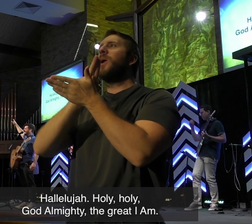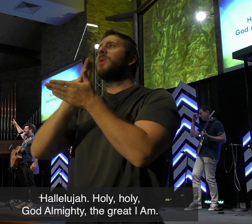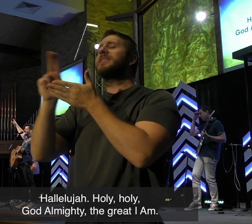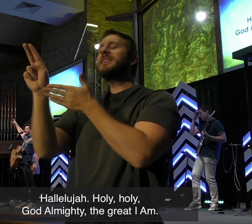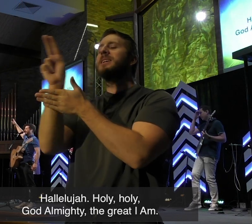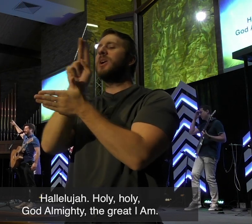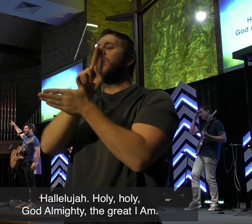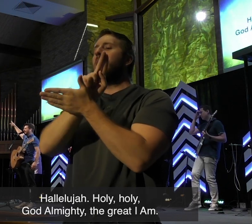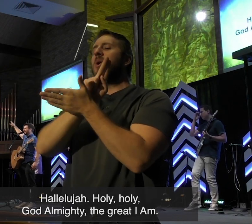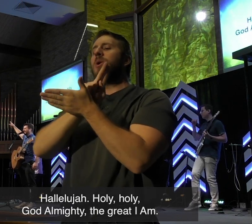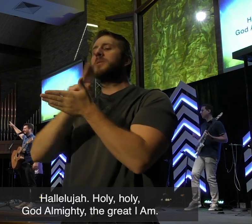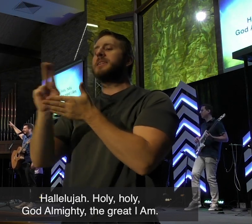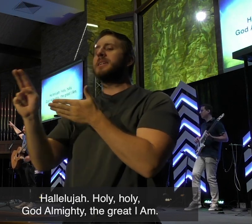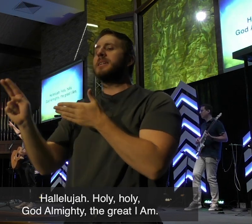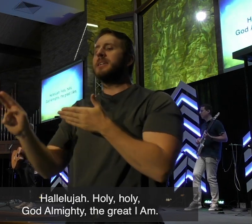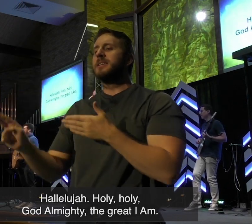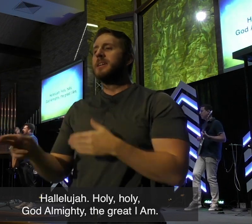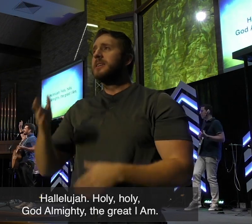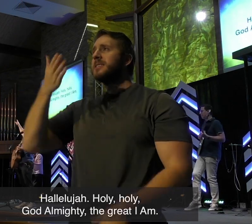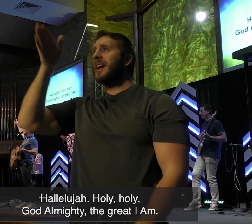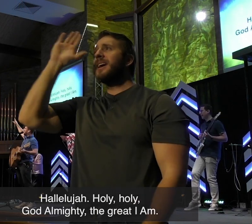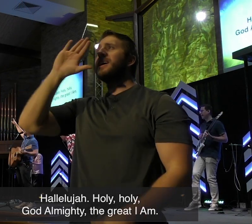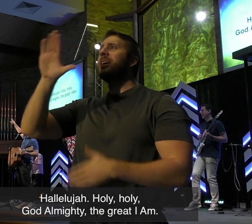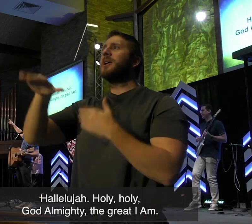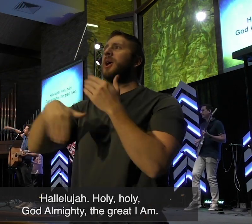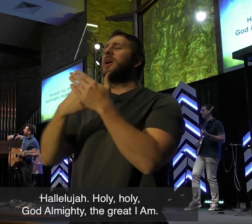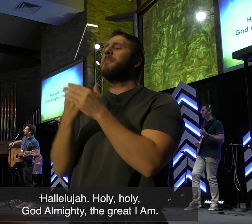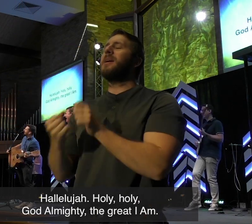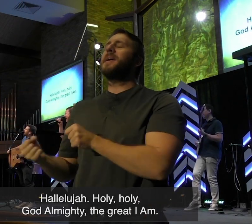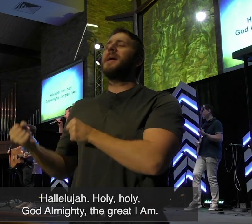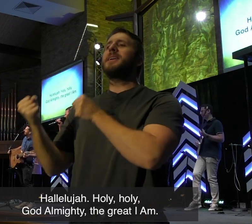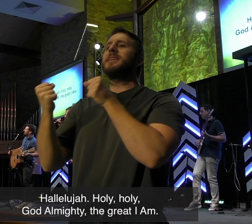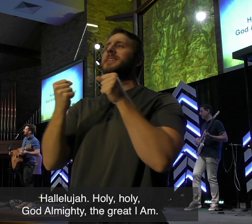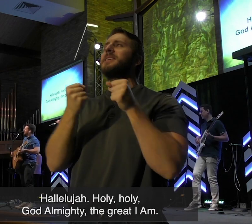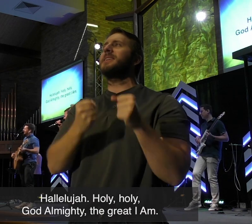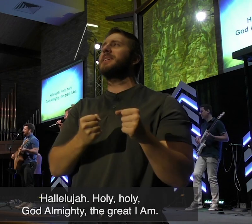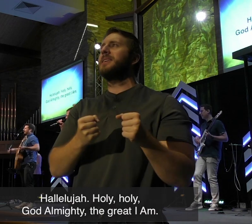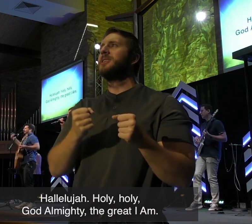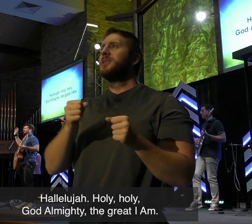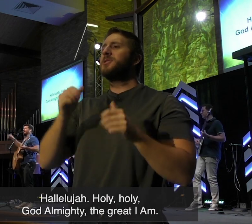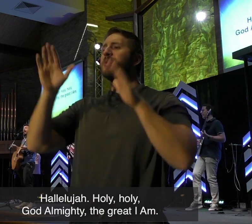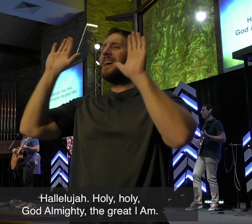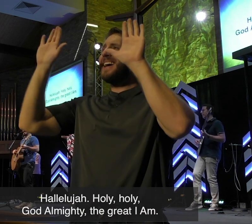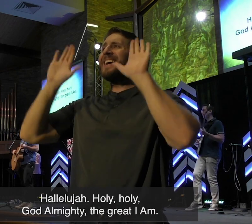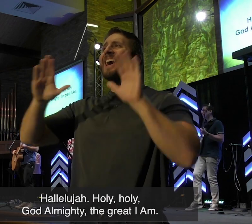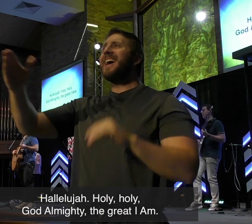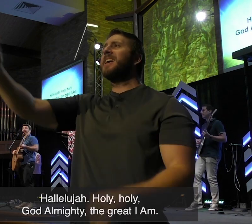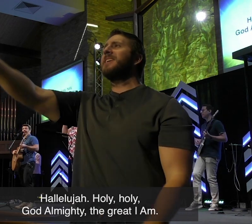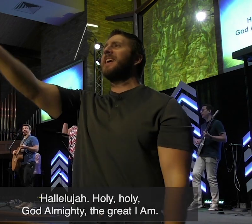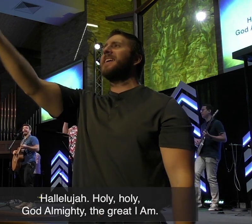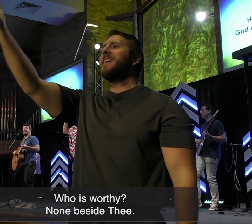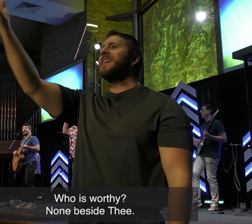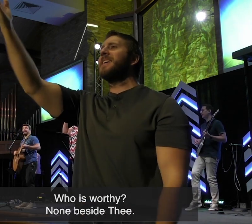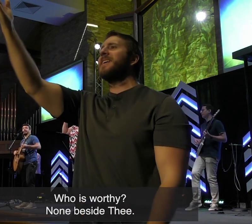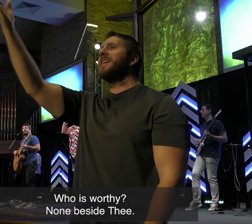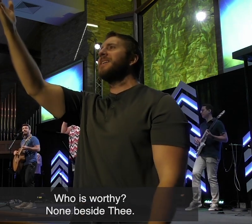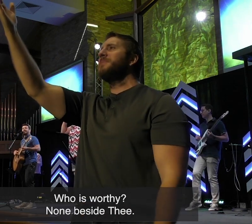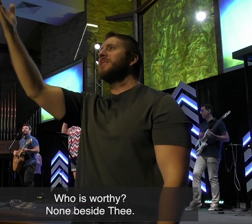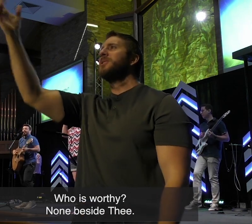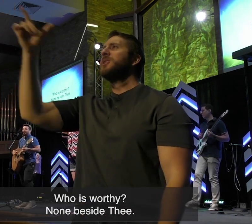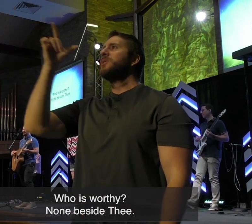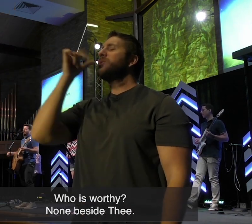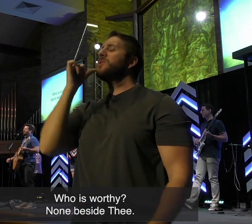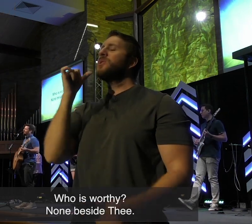Hallelujah. Holy, holy. God Almighty. The great I